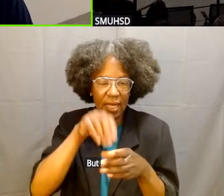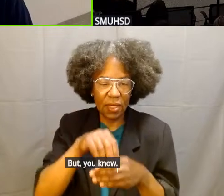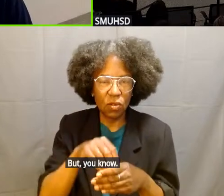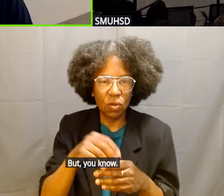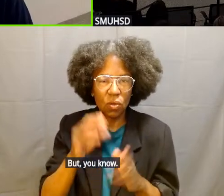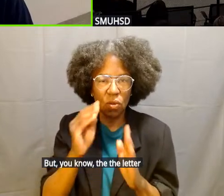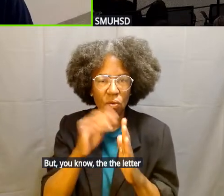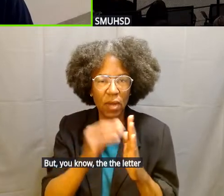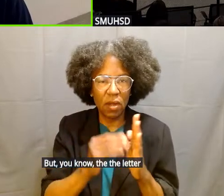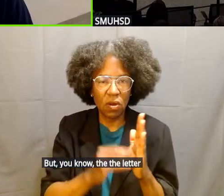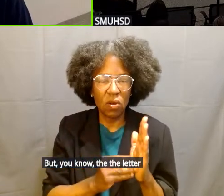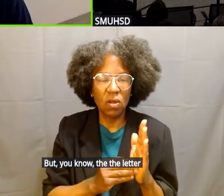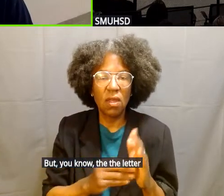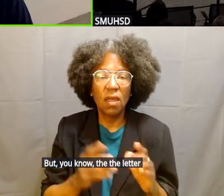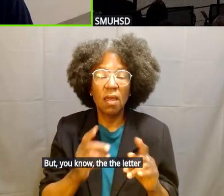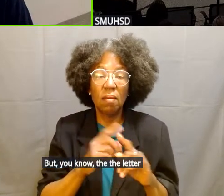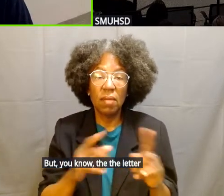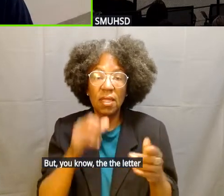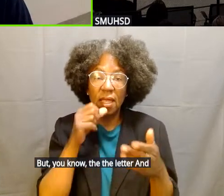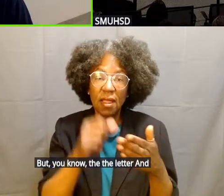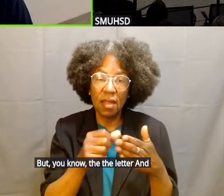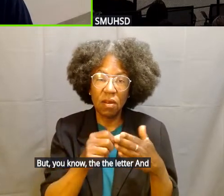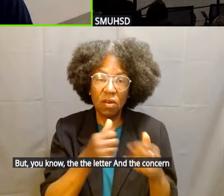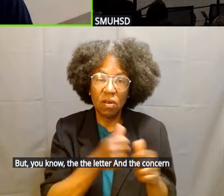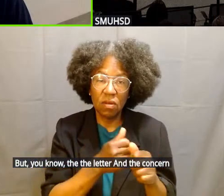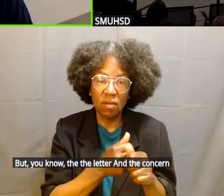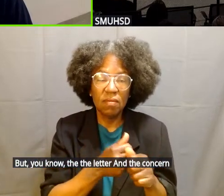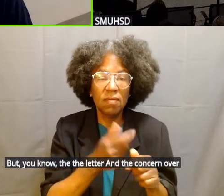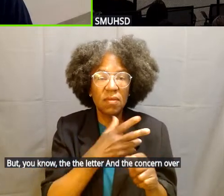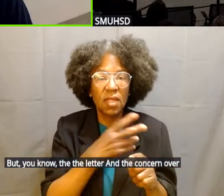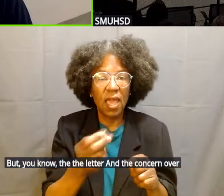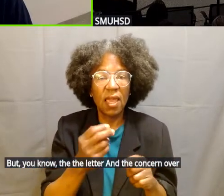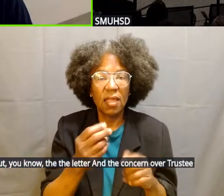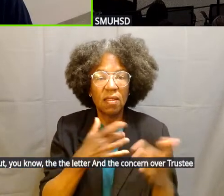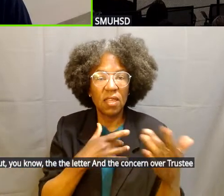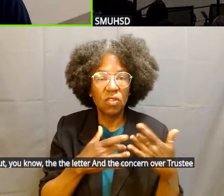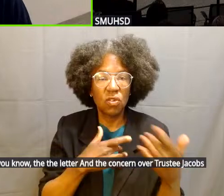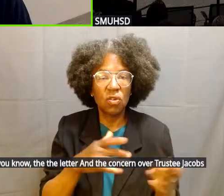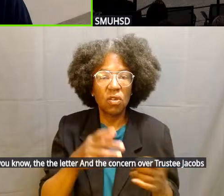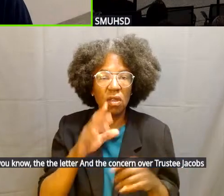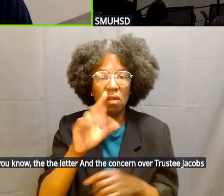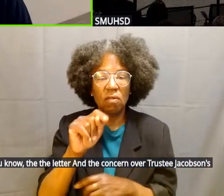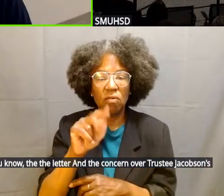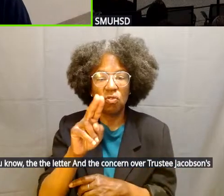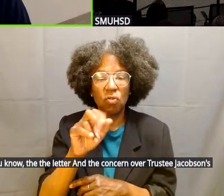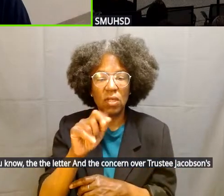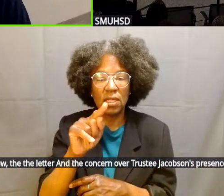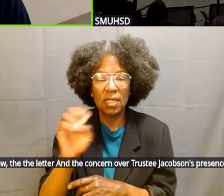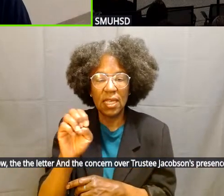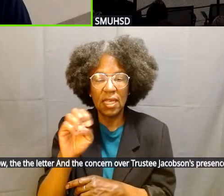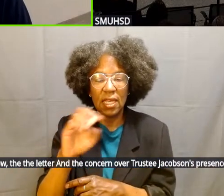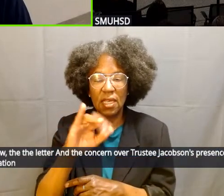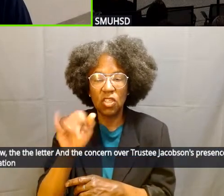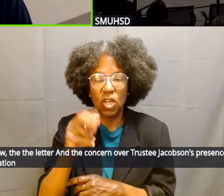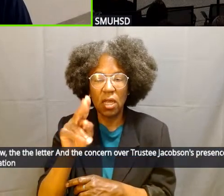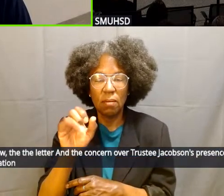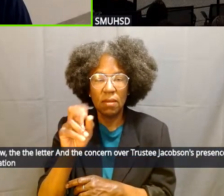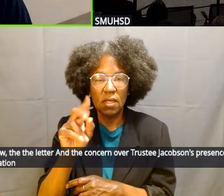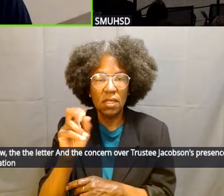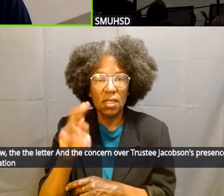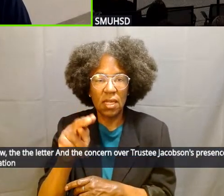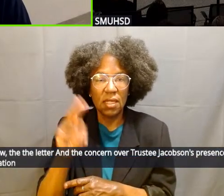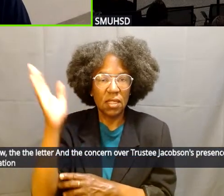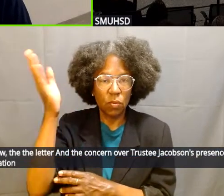letter and the concern over Trustee Jacobson's presence and presentation at